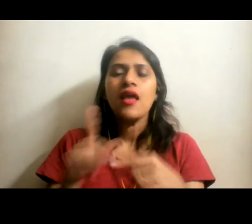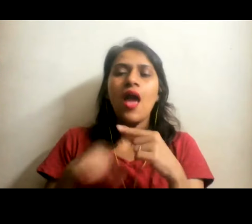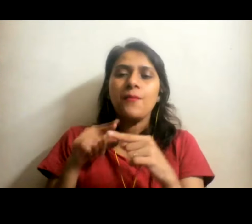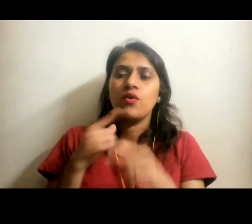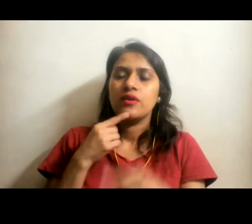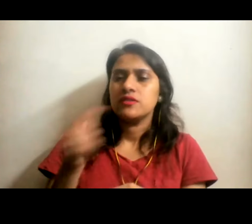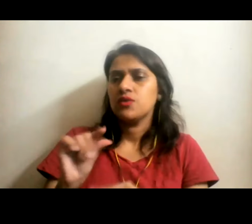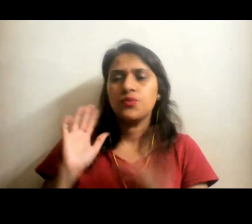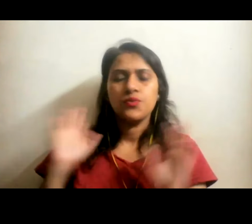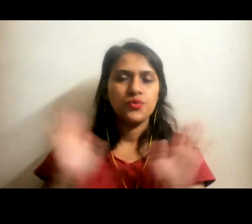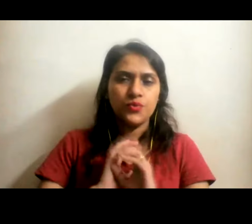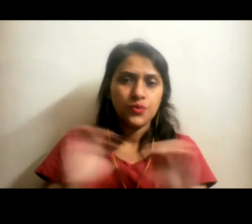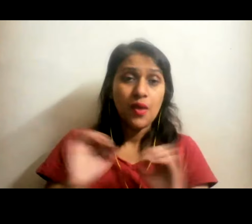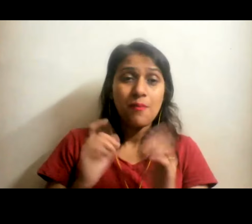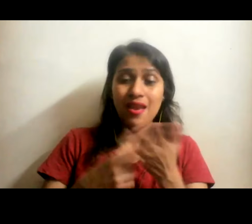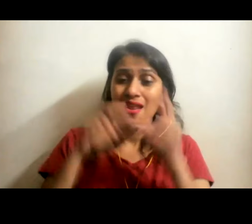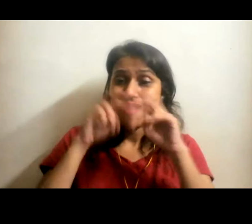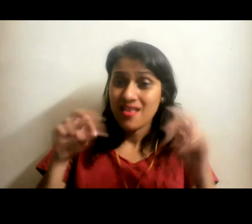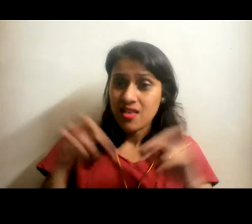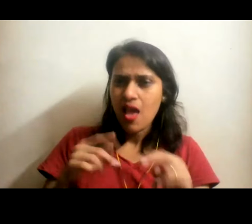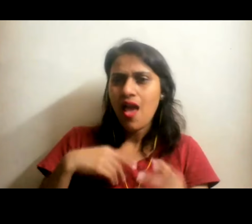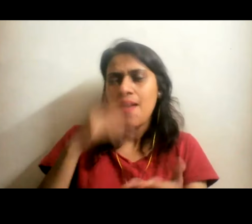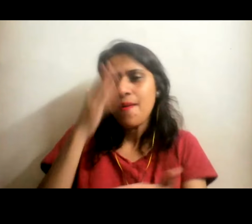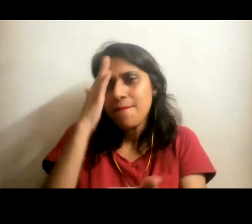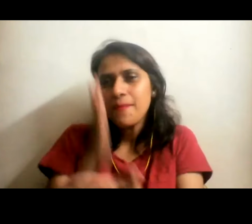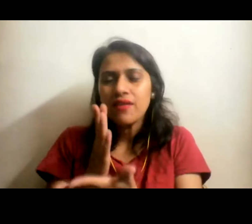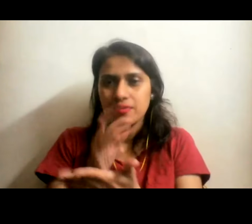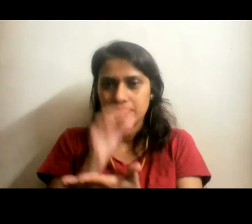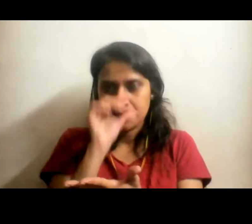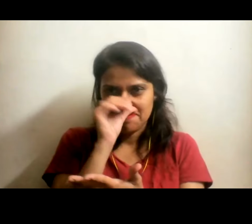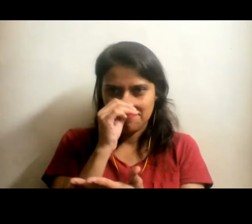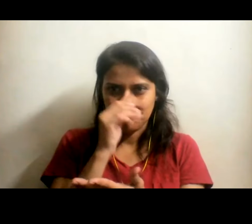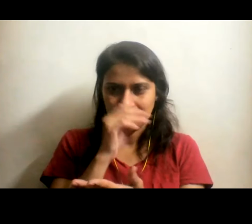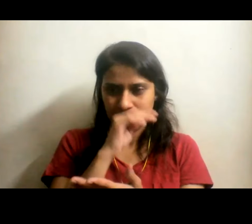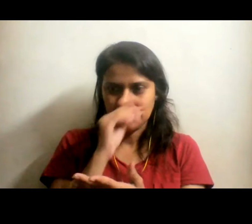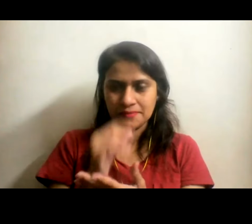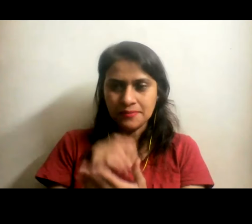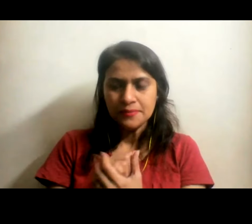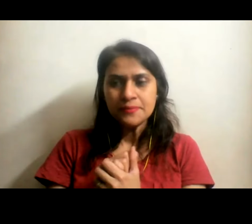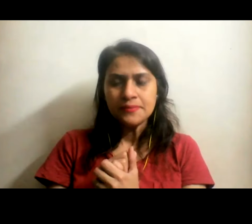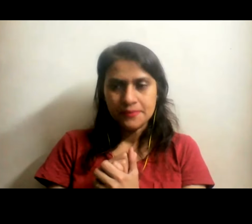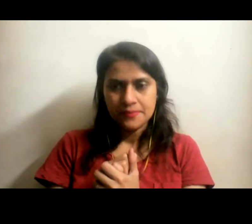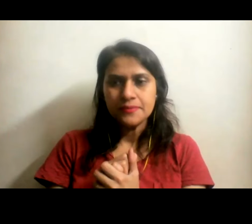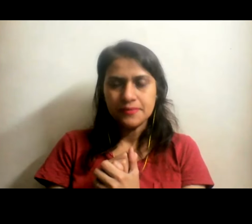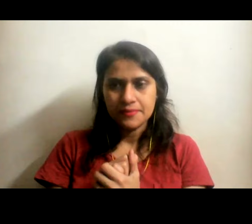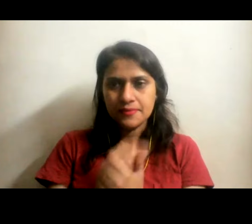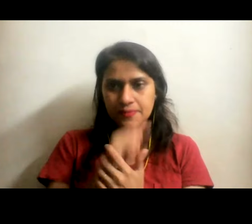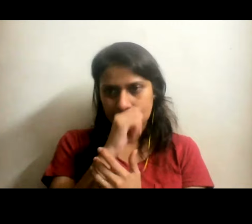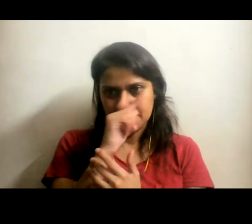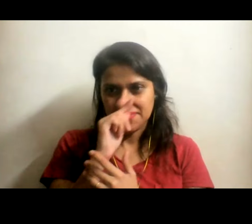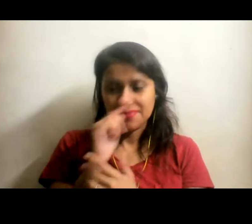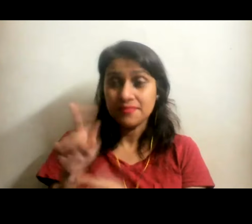I do not, as a researcher, I do not believe that somebody who does not have